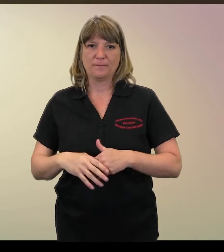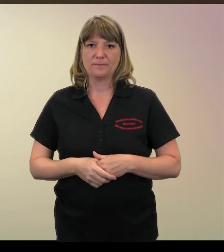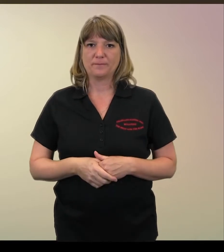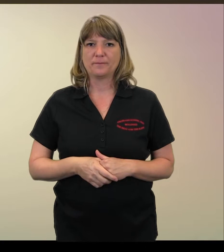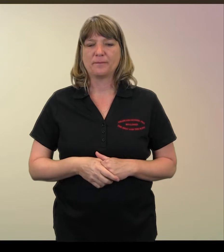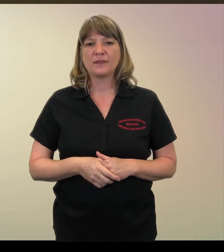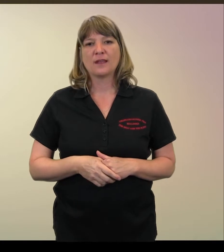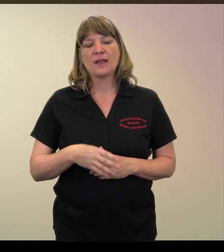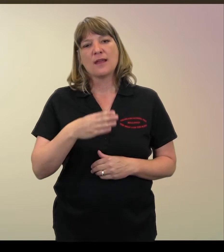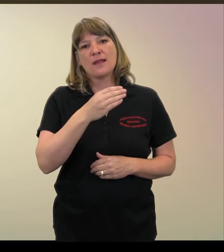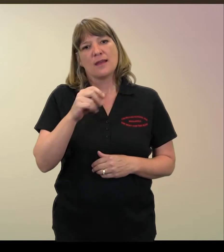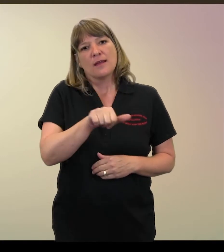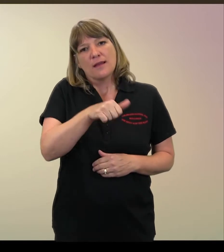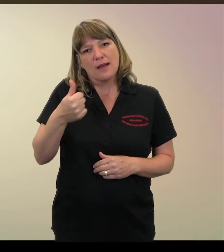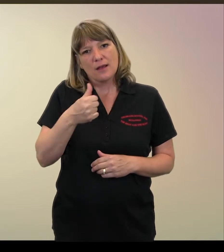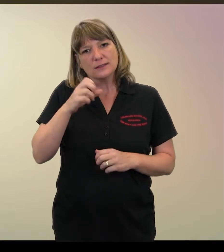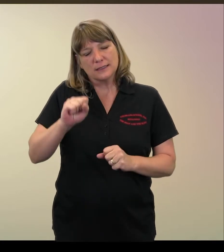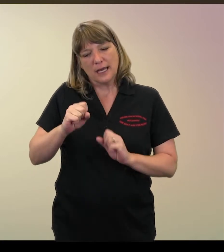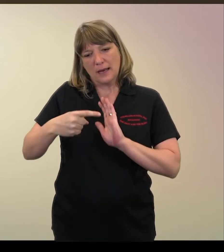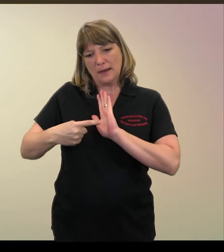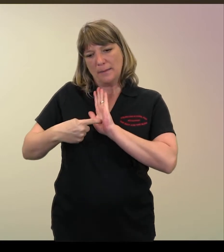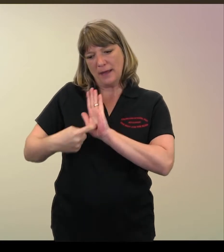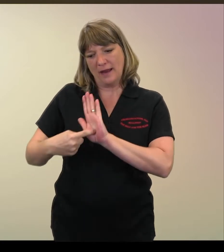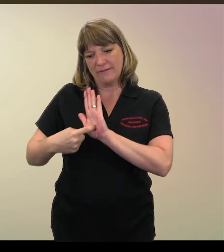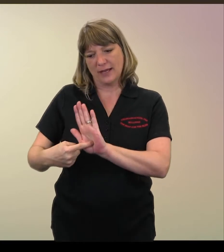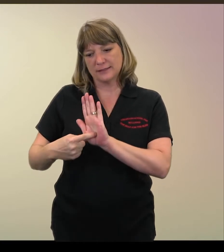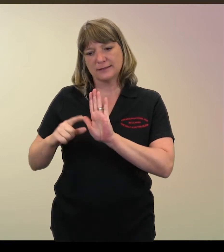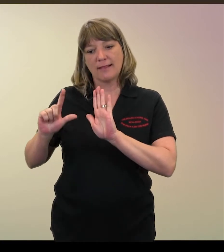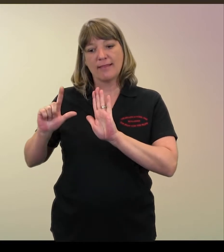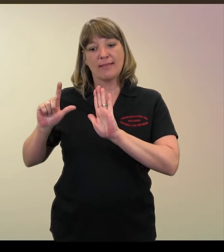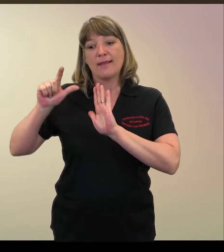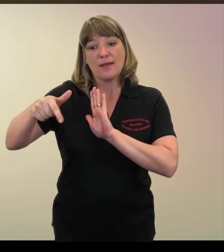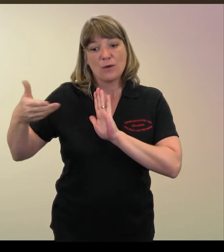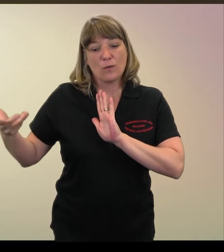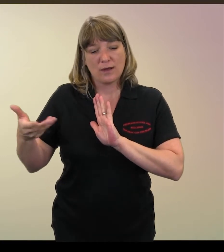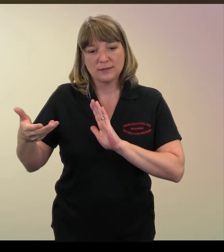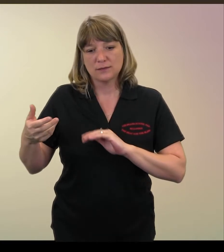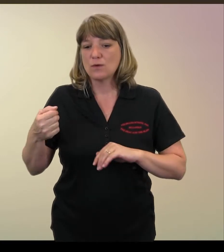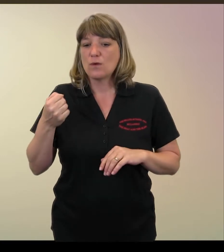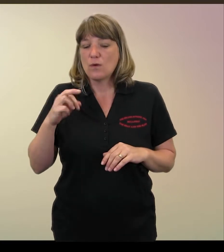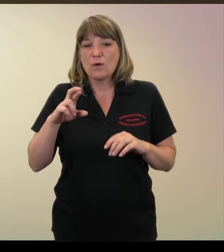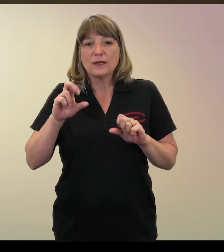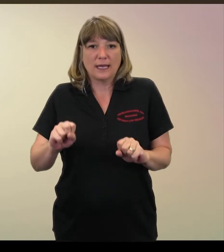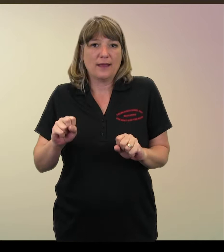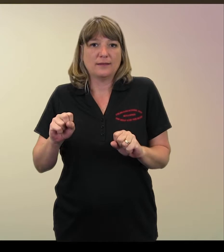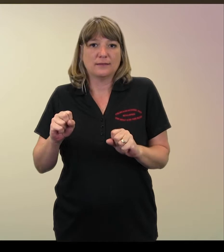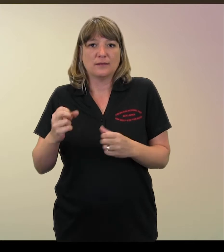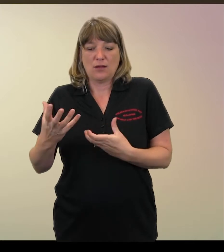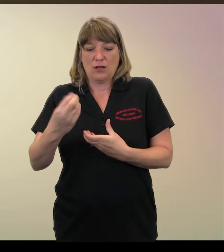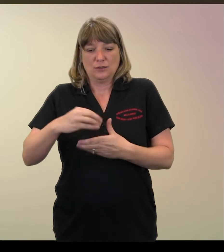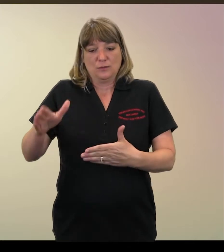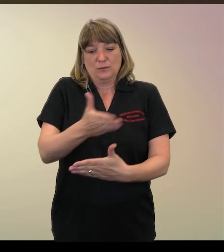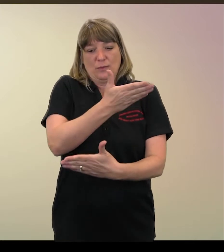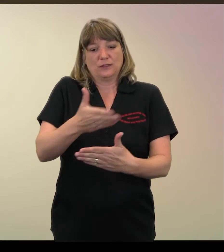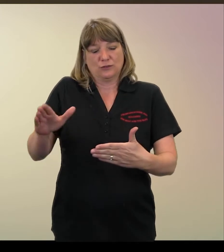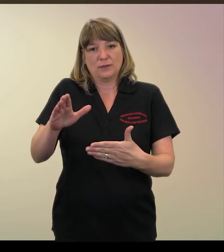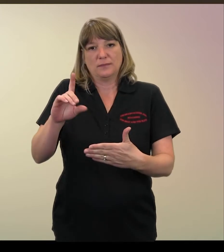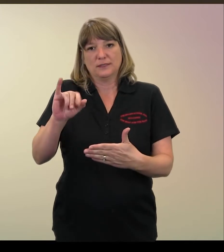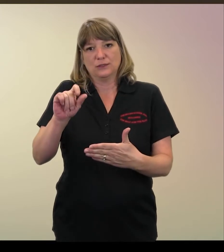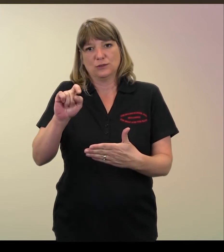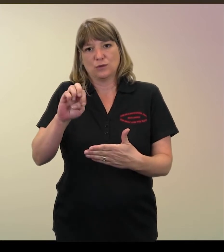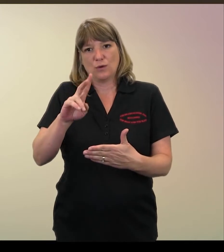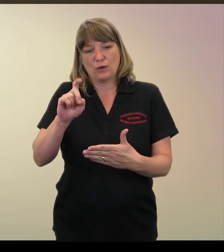behavior. Some of the other things that can manifest later or can be present with an autism